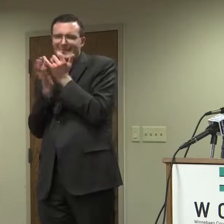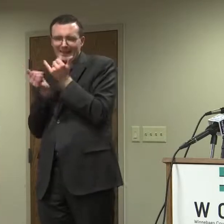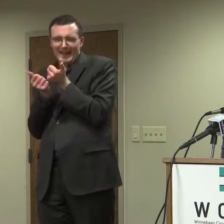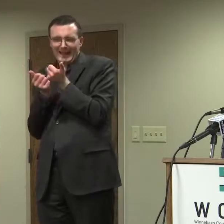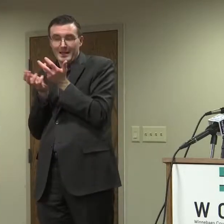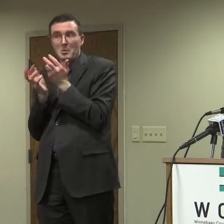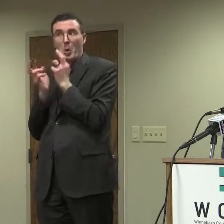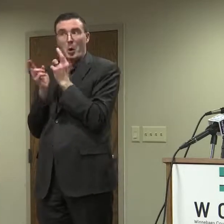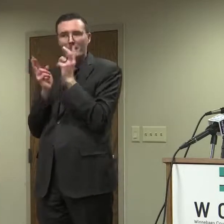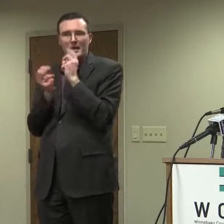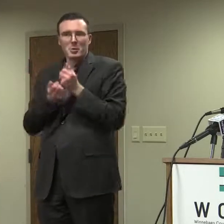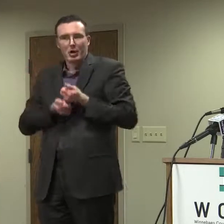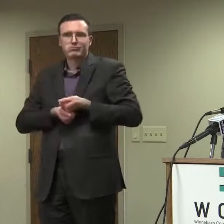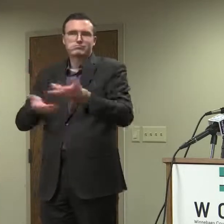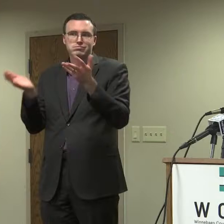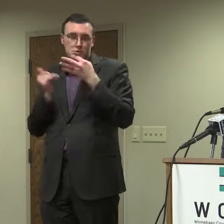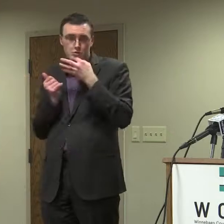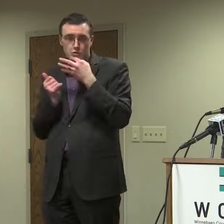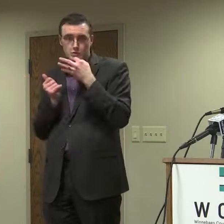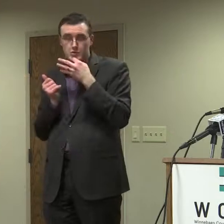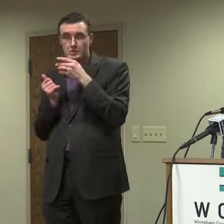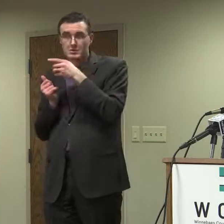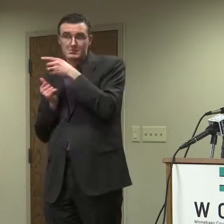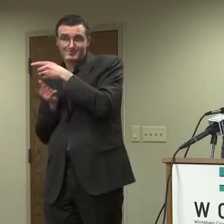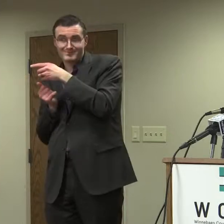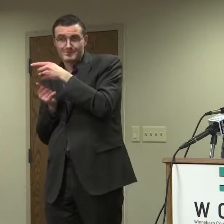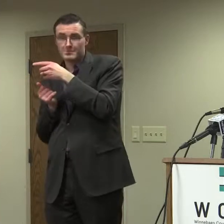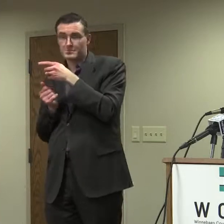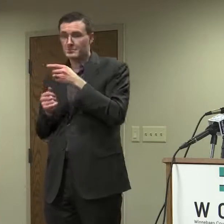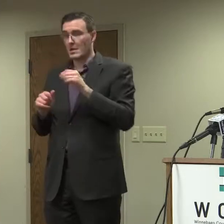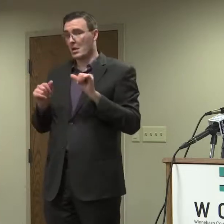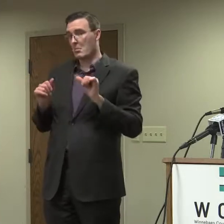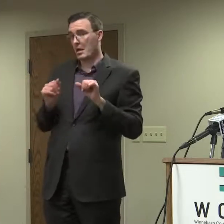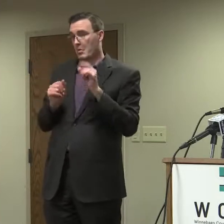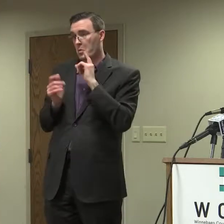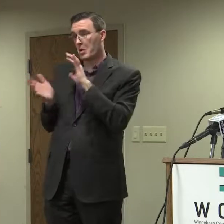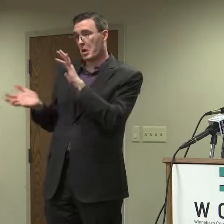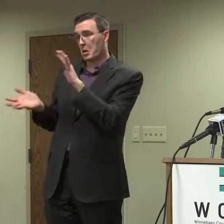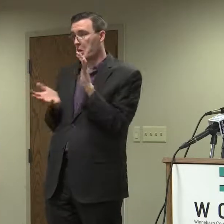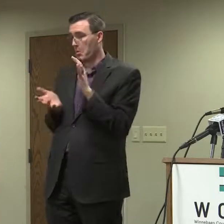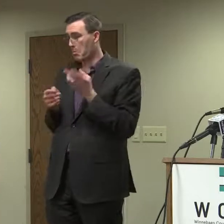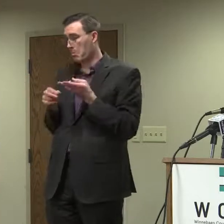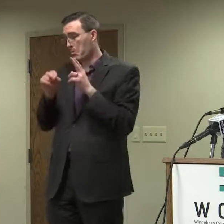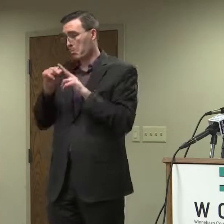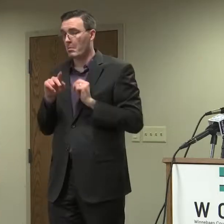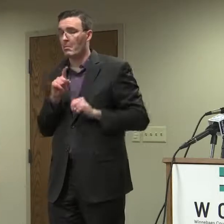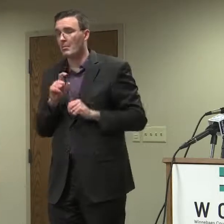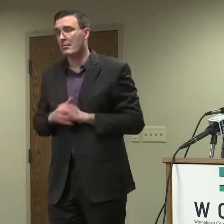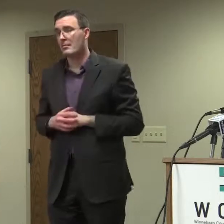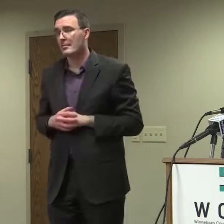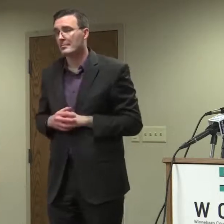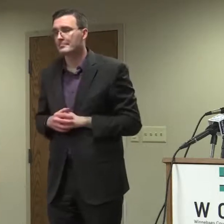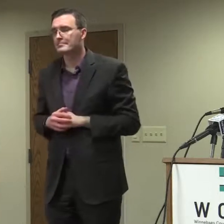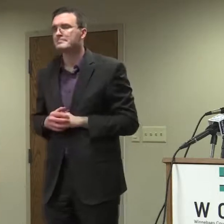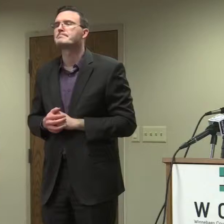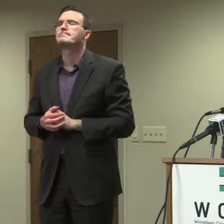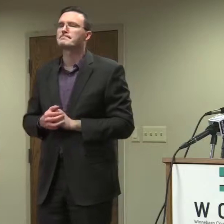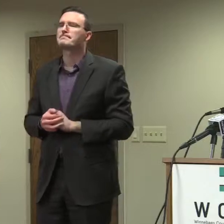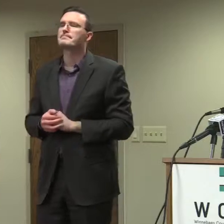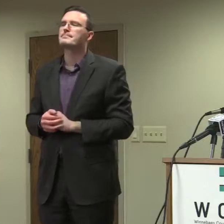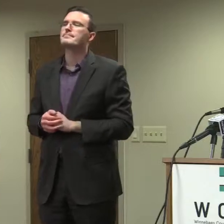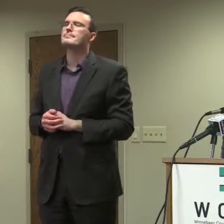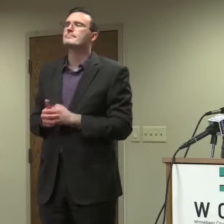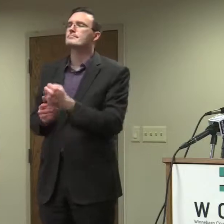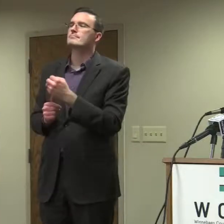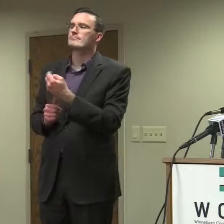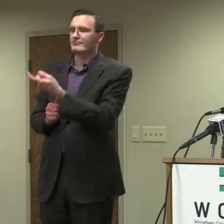the market here, do we know if that's going to be changing the possible doses brought to our area? So the question is, with